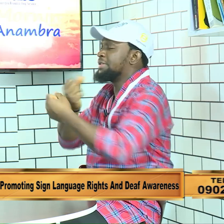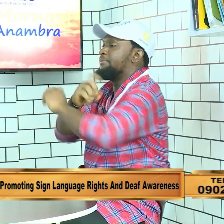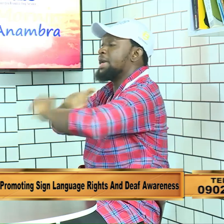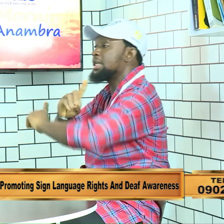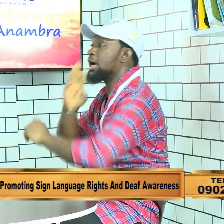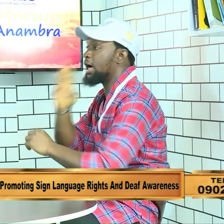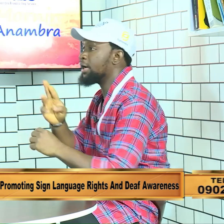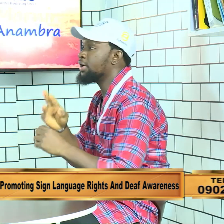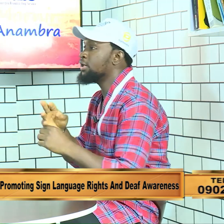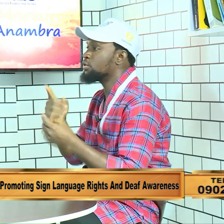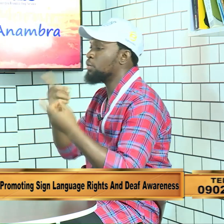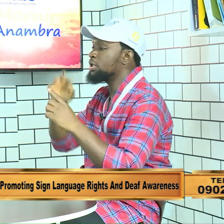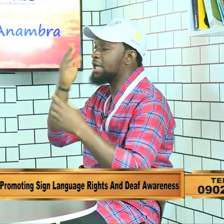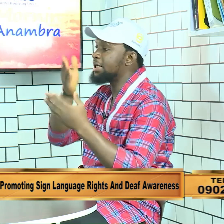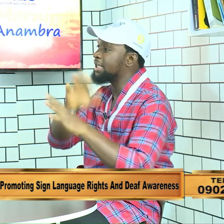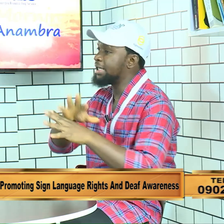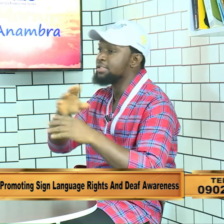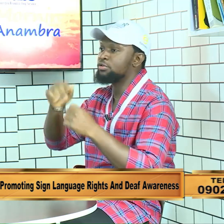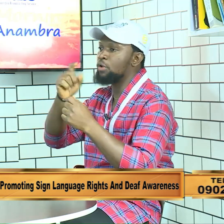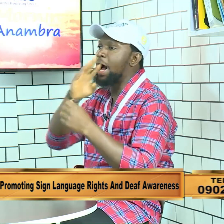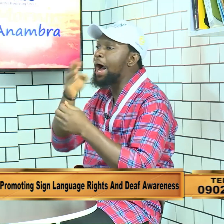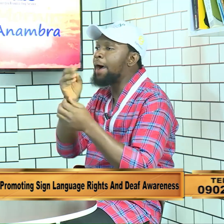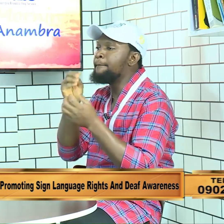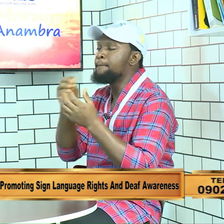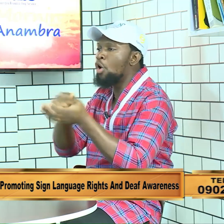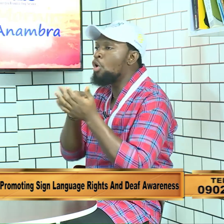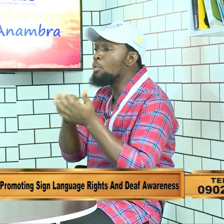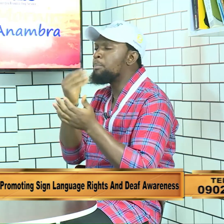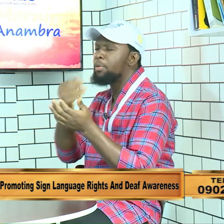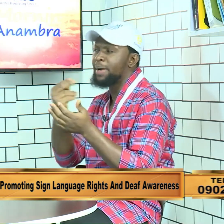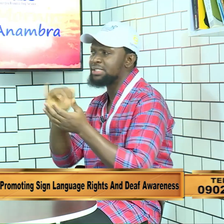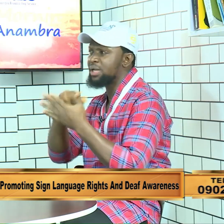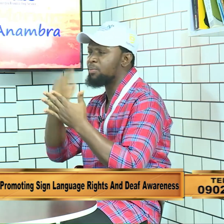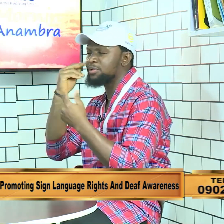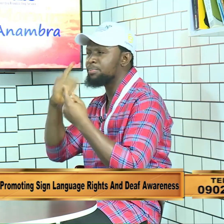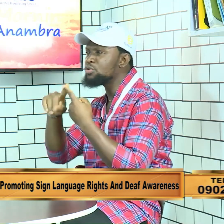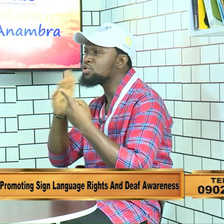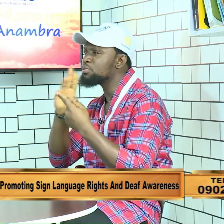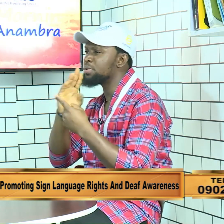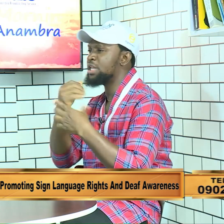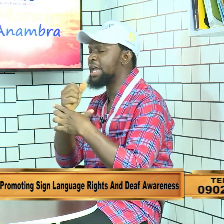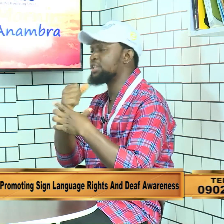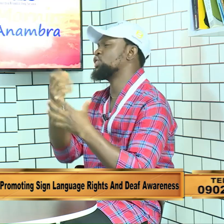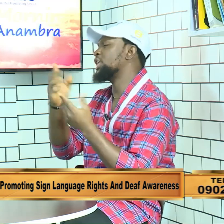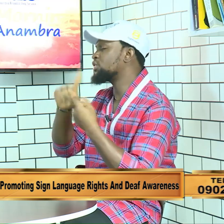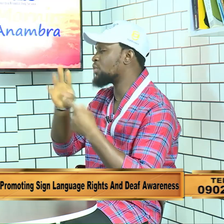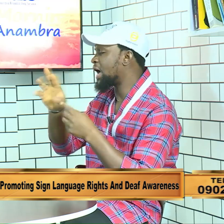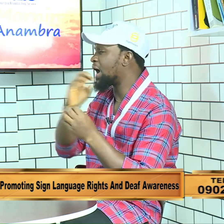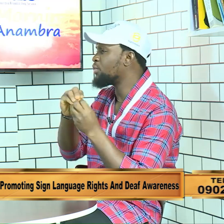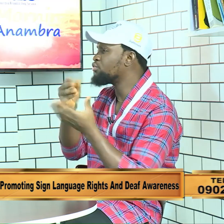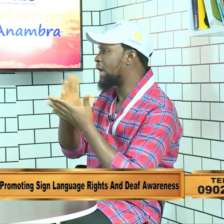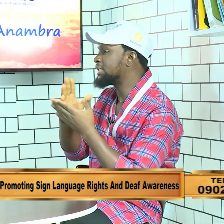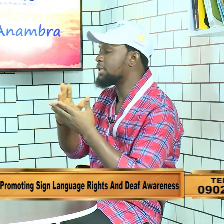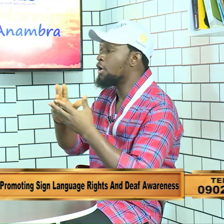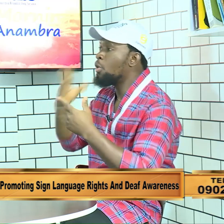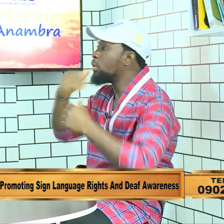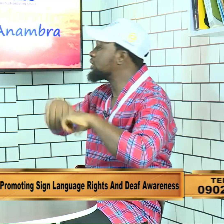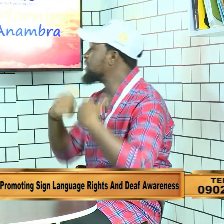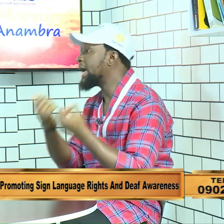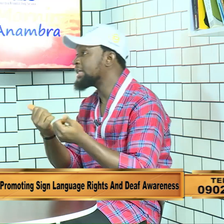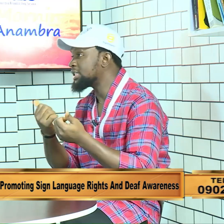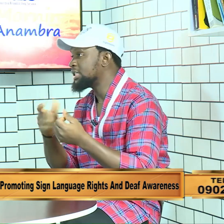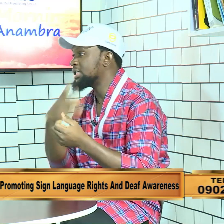was defending her. So when the dad died, so her own property that was supposed to be like shared to her own rights